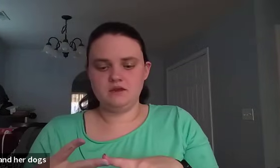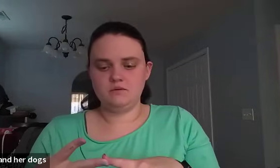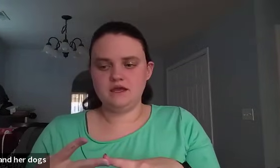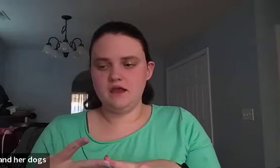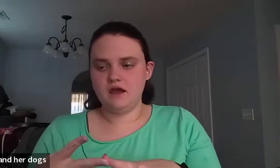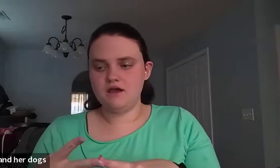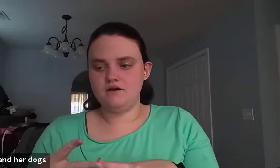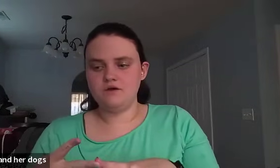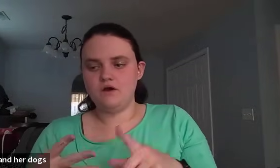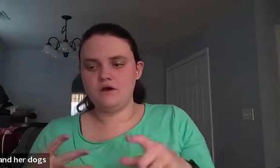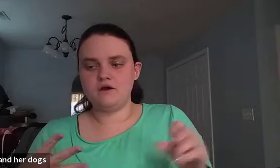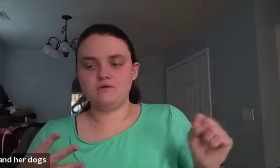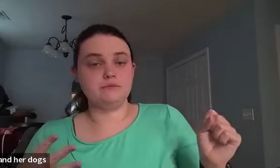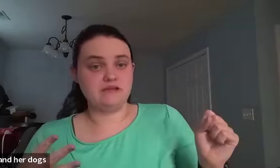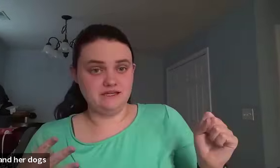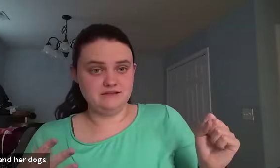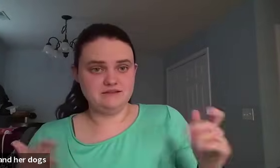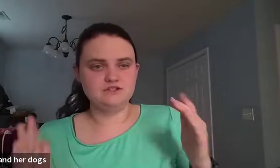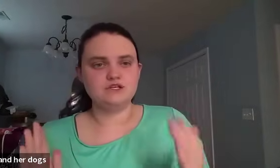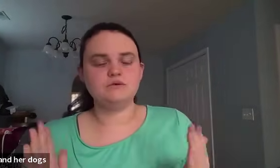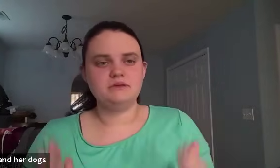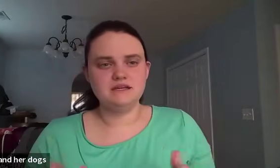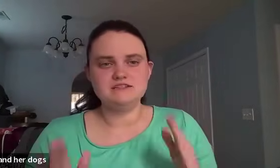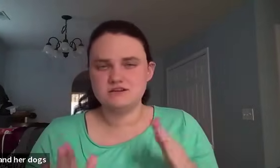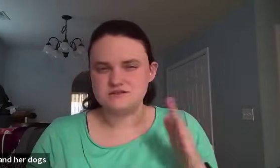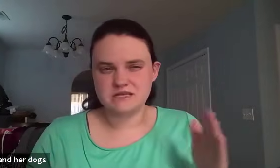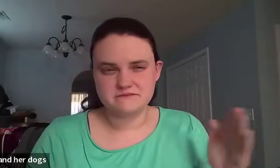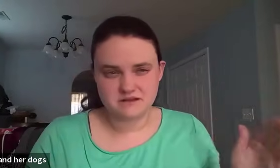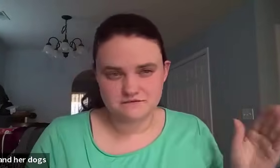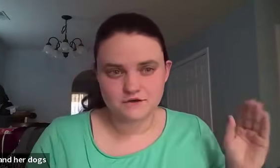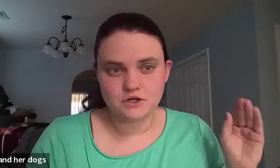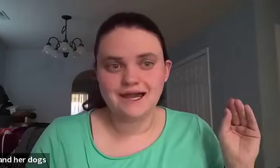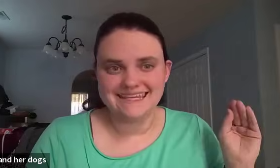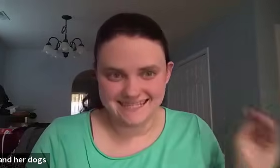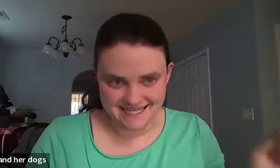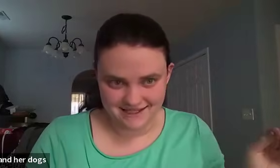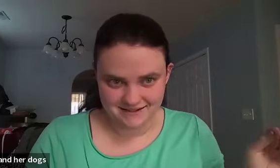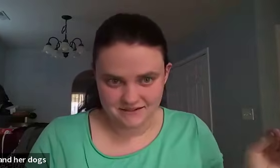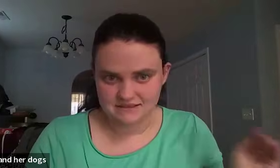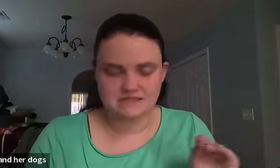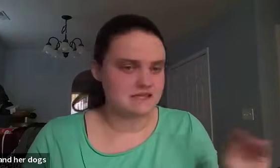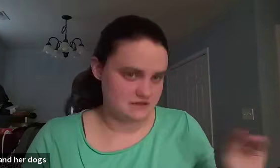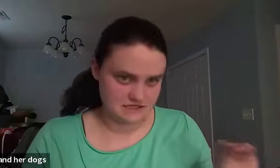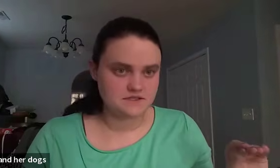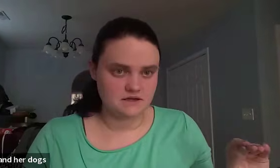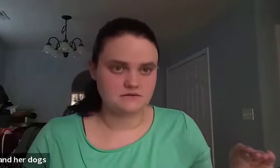Then we have our repeat. So repeat is also the same sign for again. It's the exact same sign.